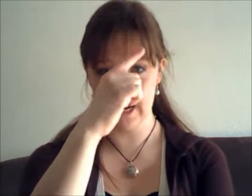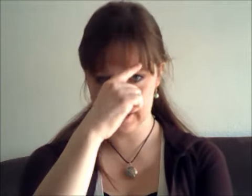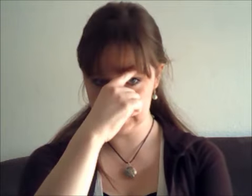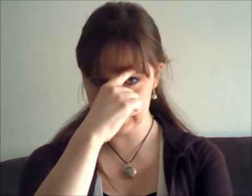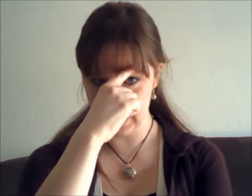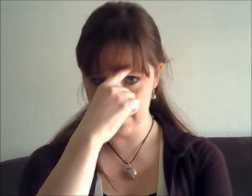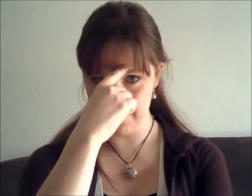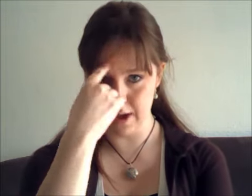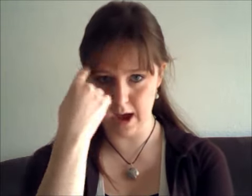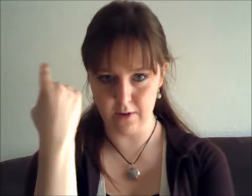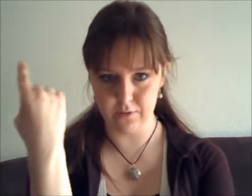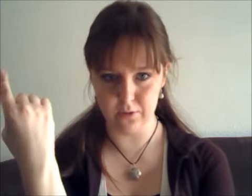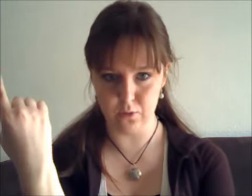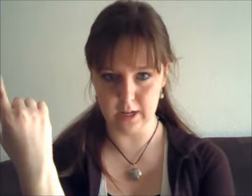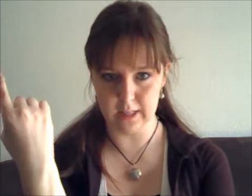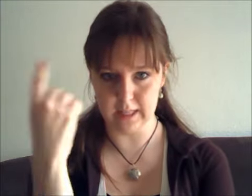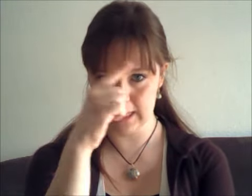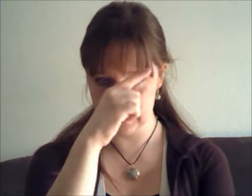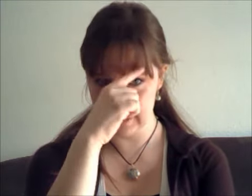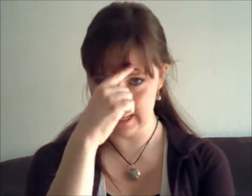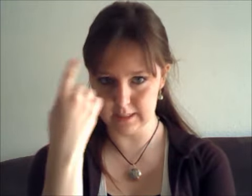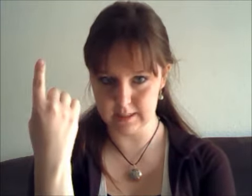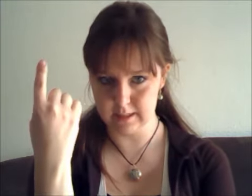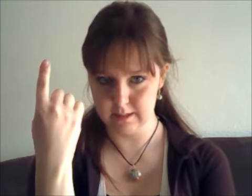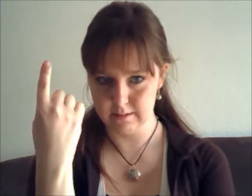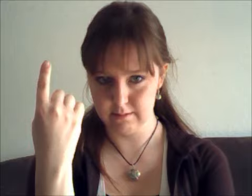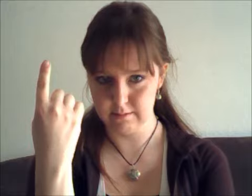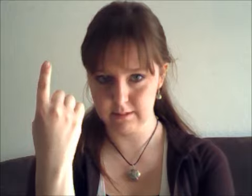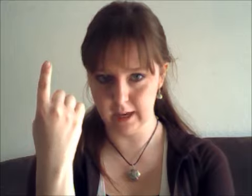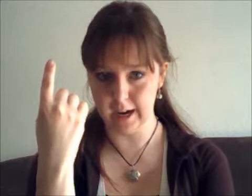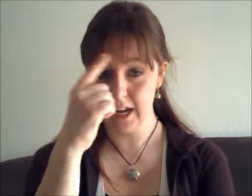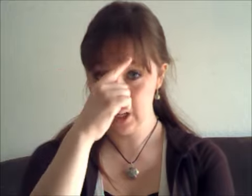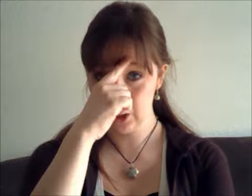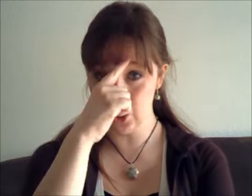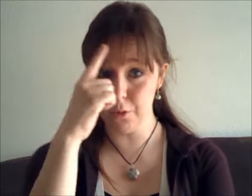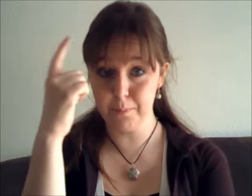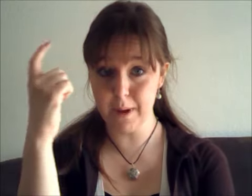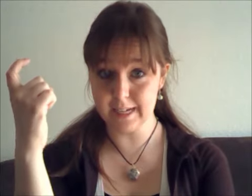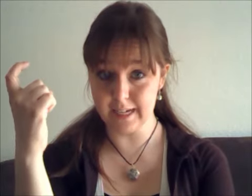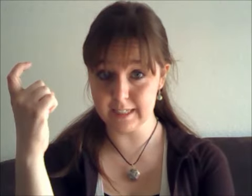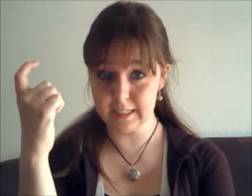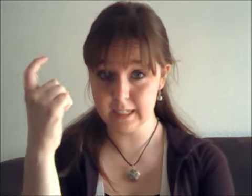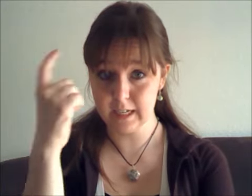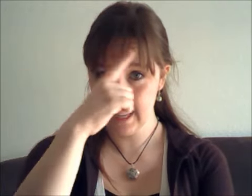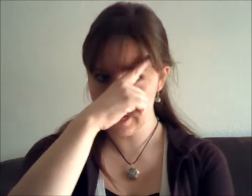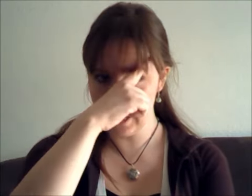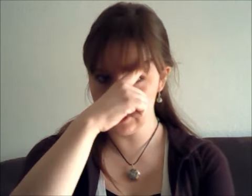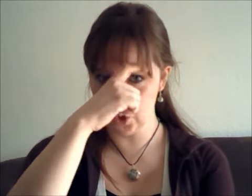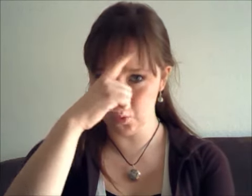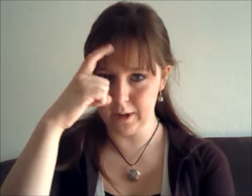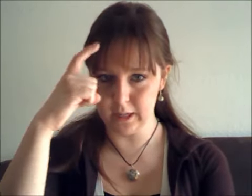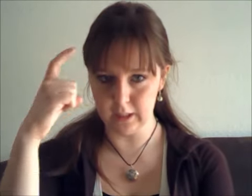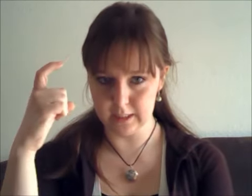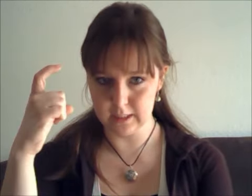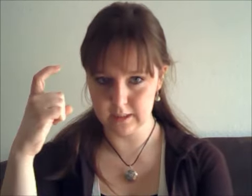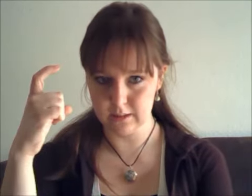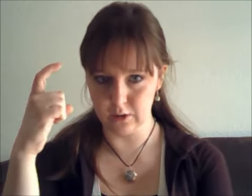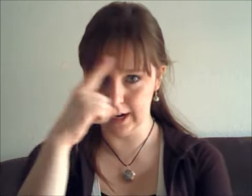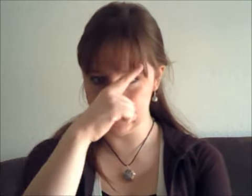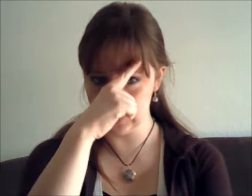it's going to come out from the forehead like this. Okay? Don't bend it, and don't wiggle it. Okay, it's